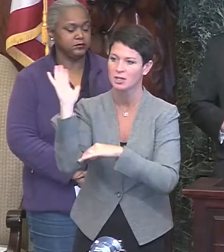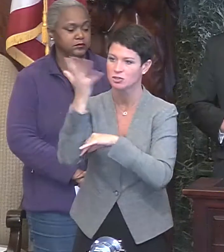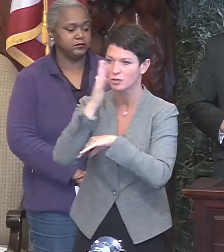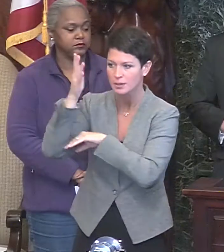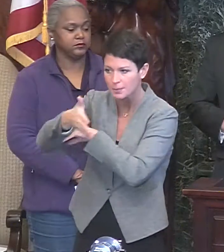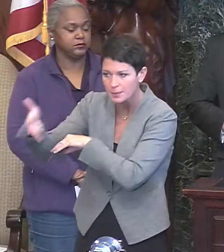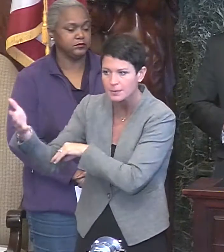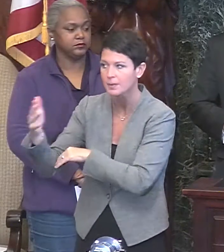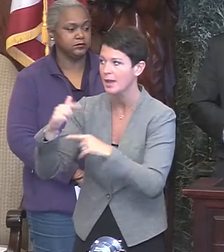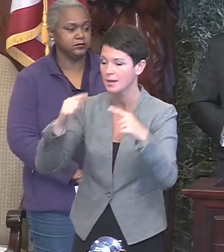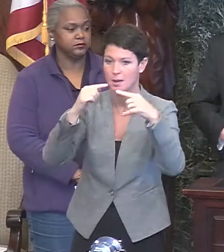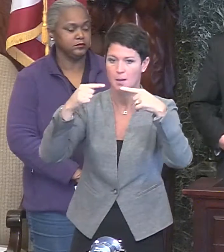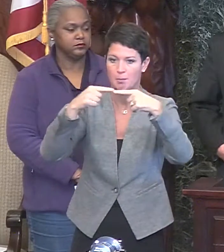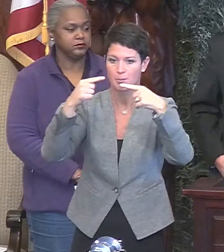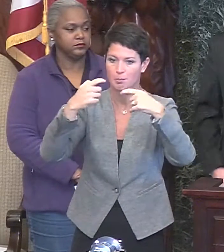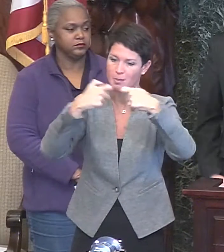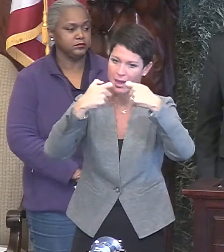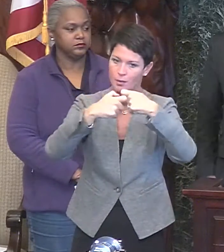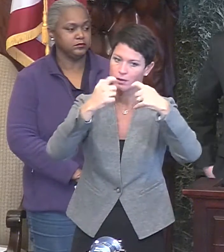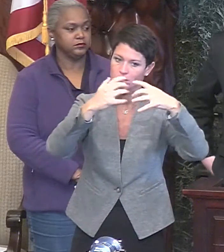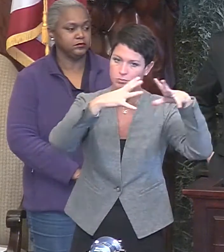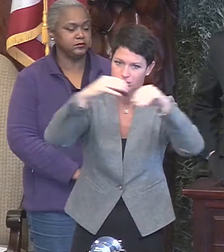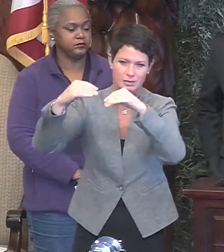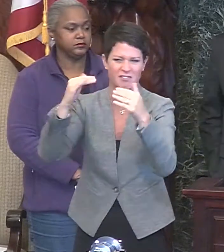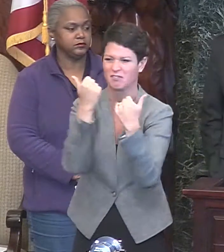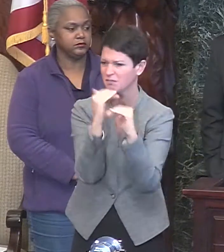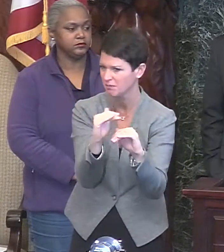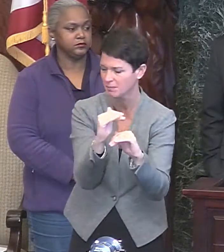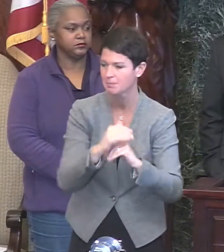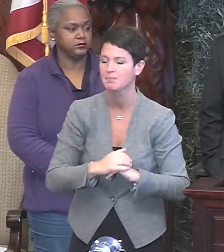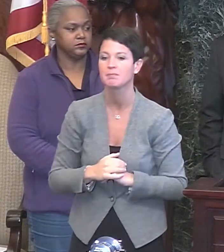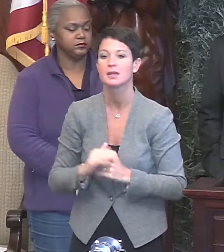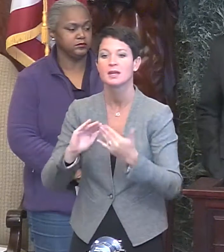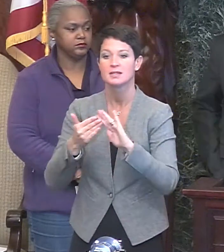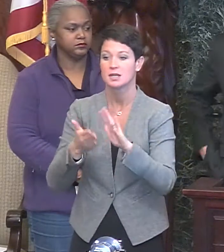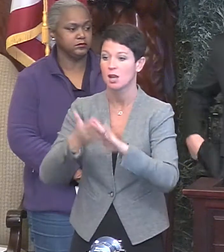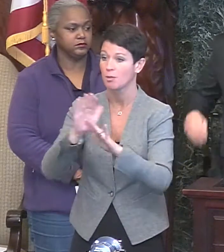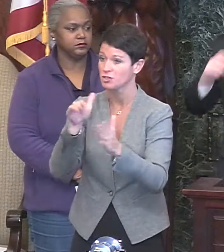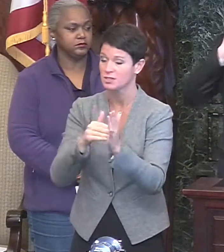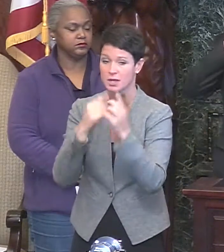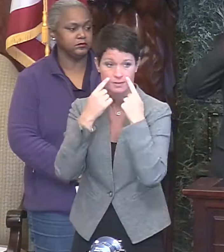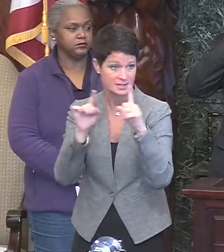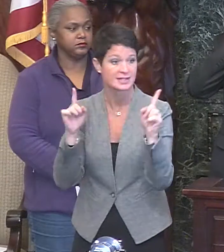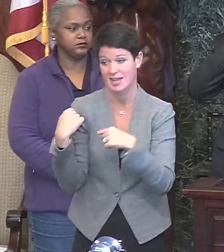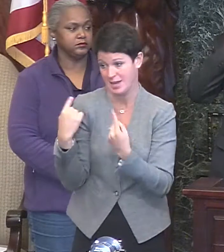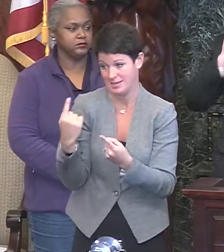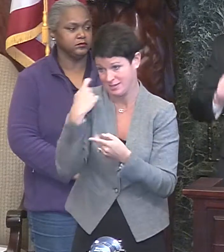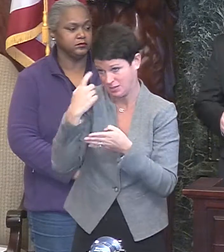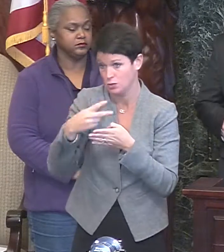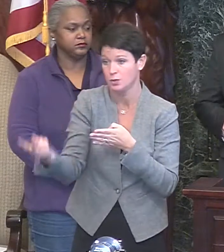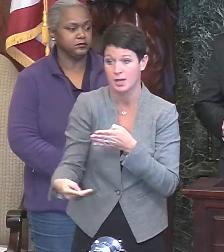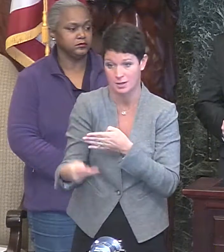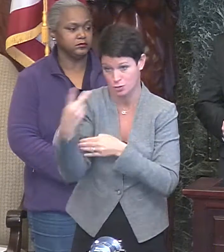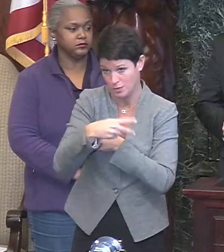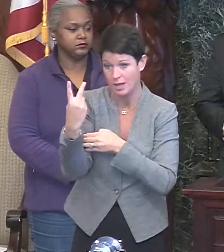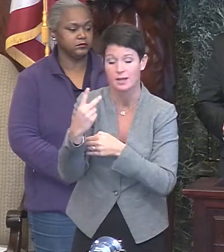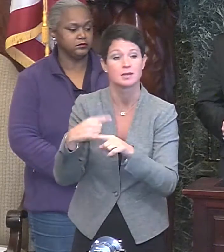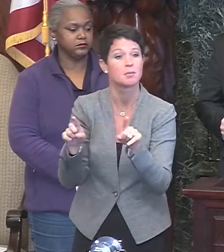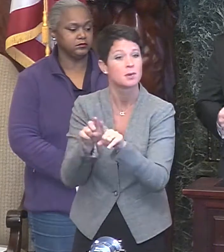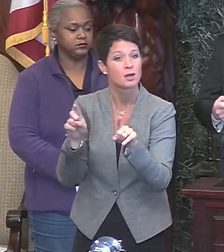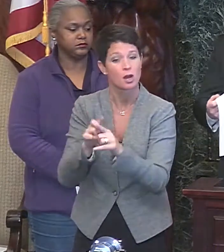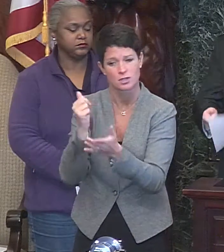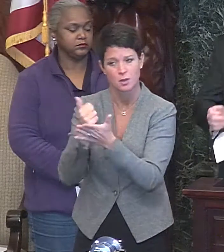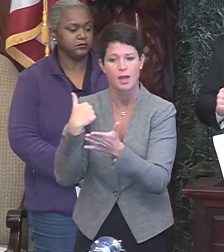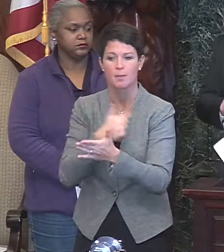prepared for. Overall, the city's Emergency Operations Center was a success and really helped us weather